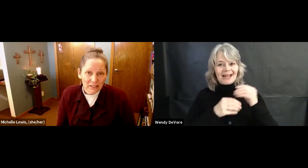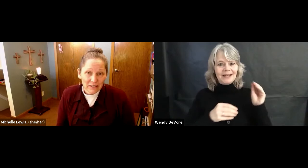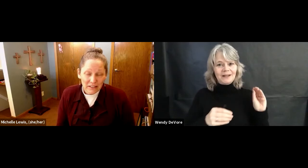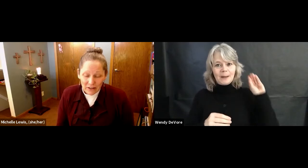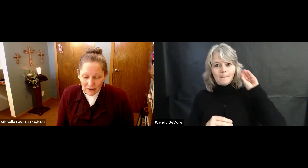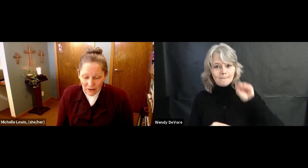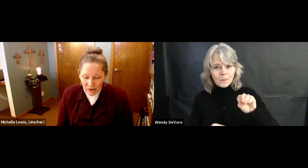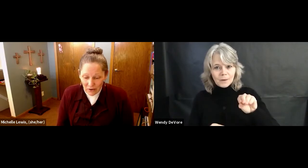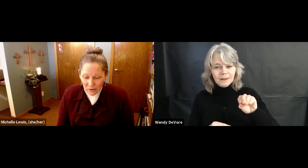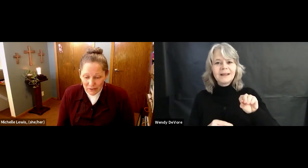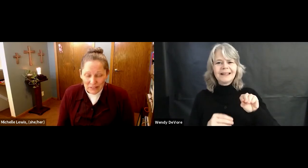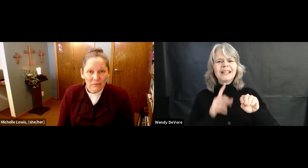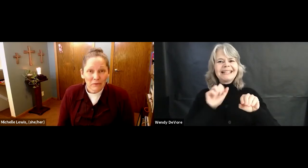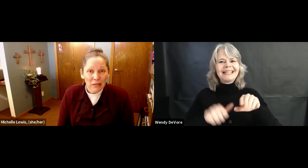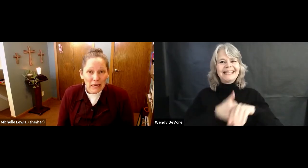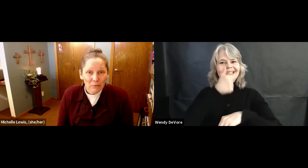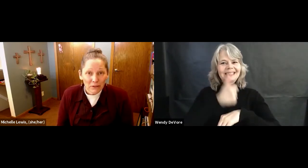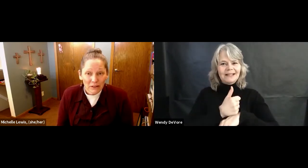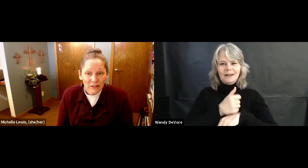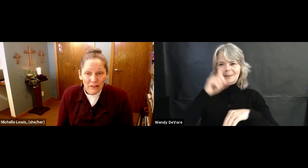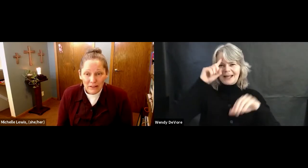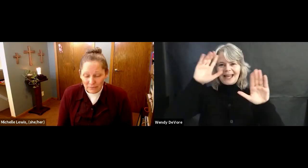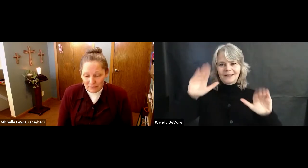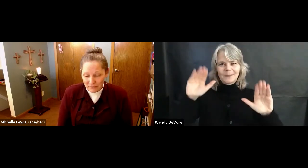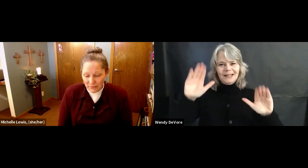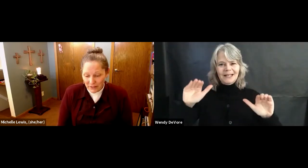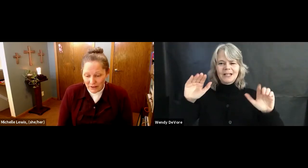expectation or some label